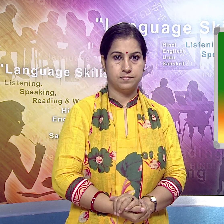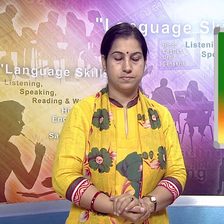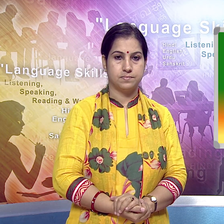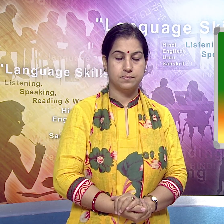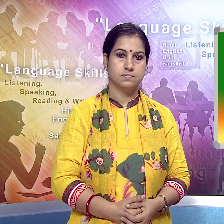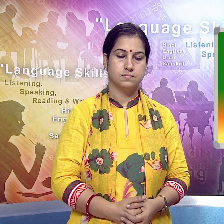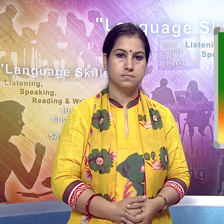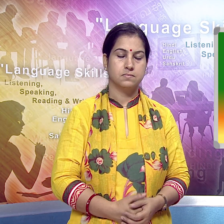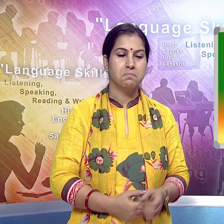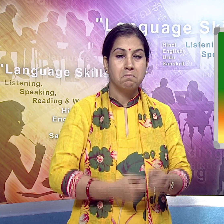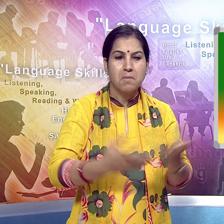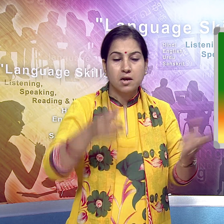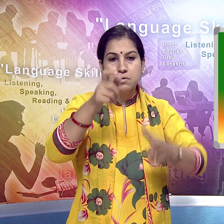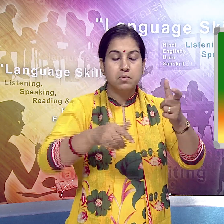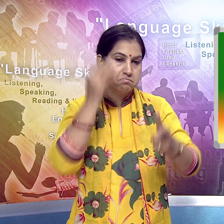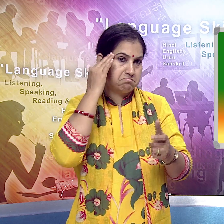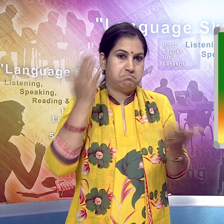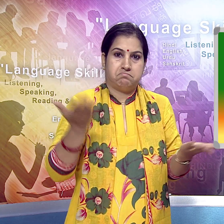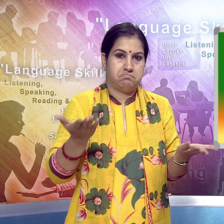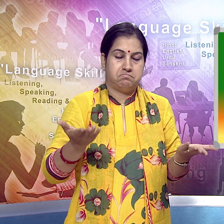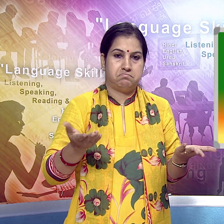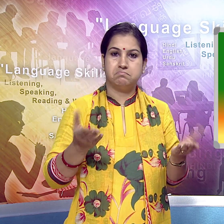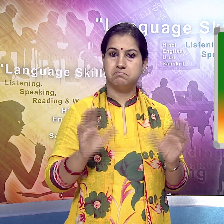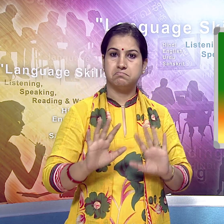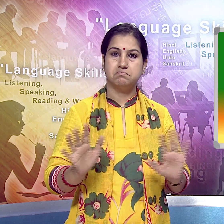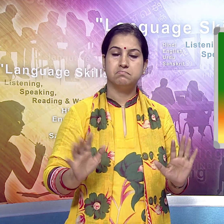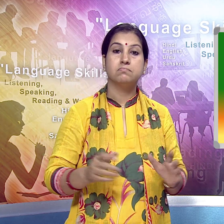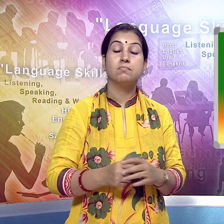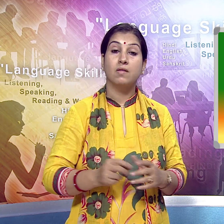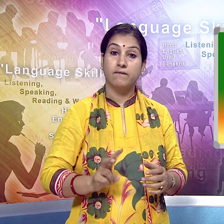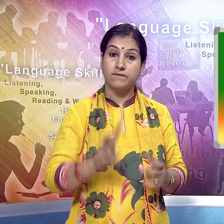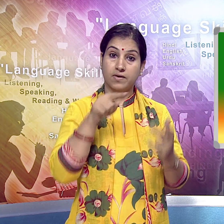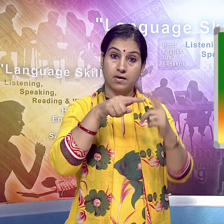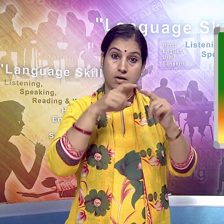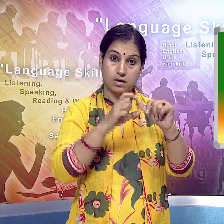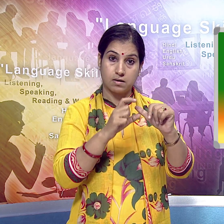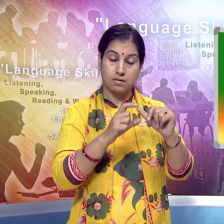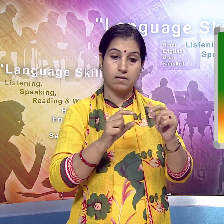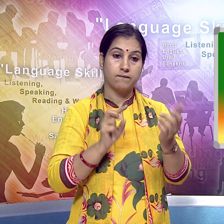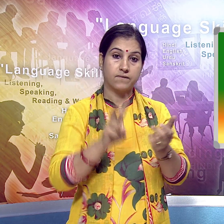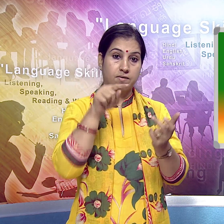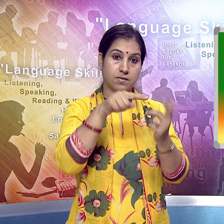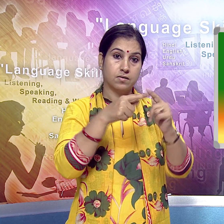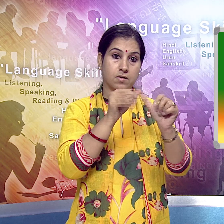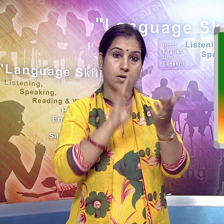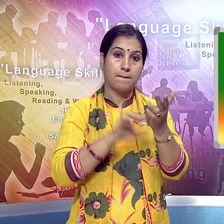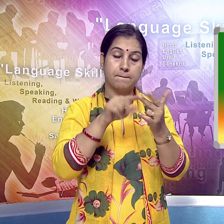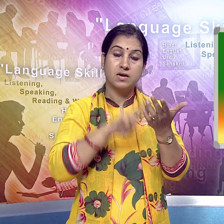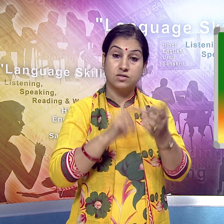Many people do not know about it. Vitamin C is synthesized during germination